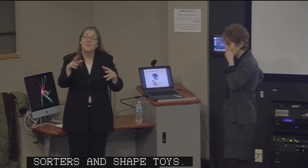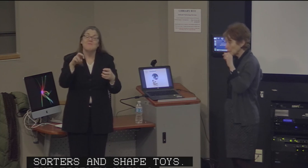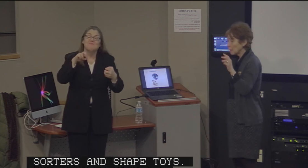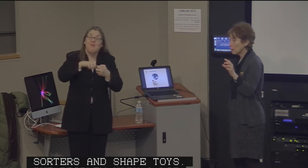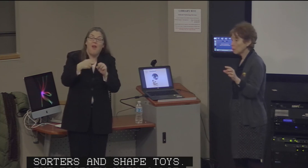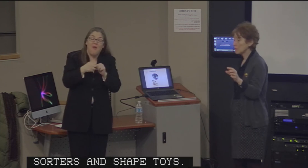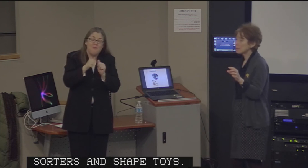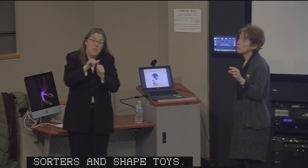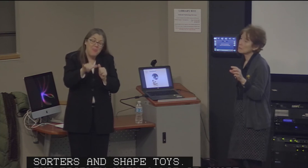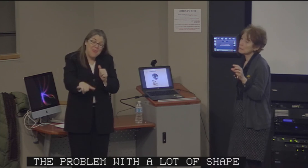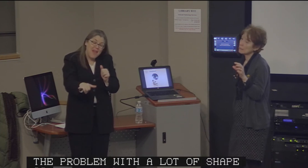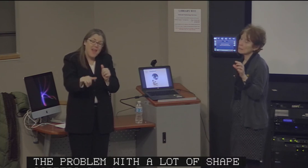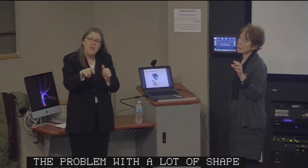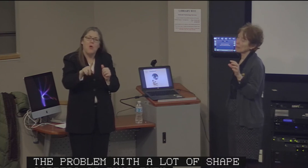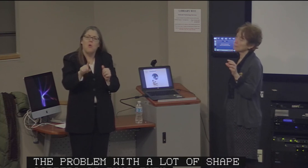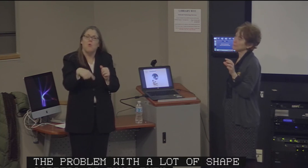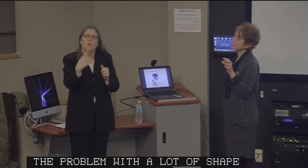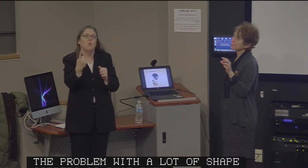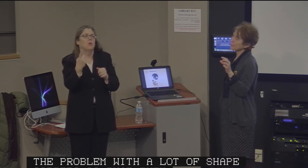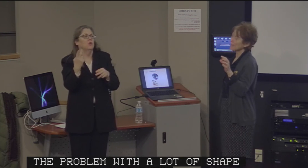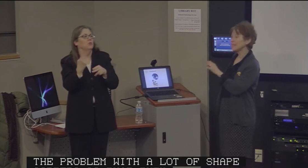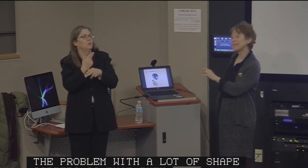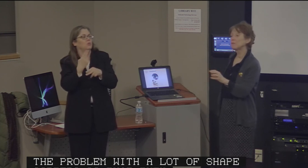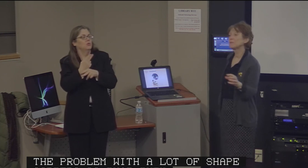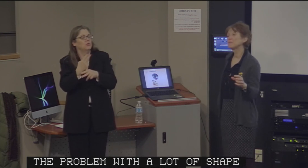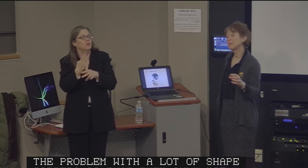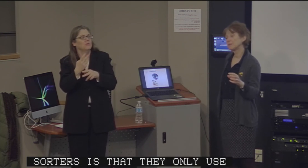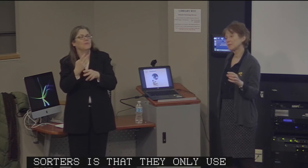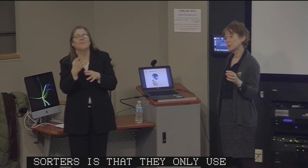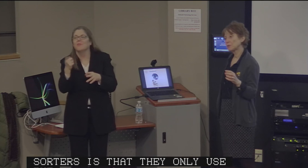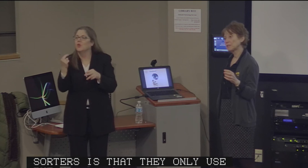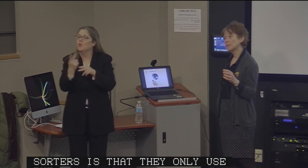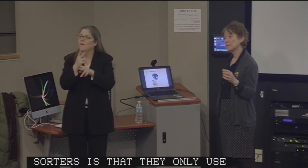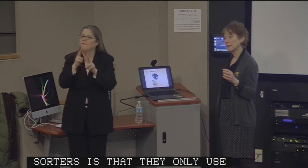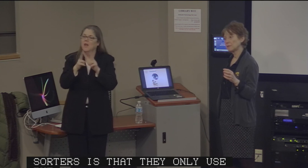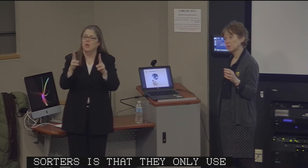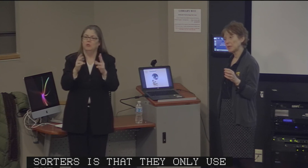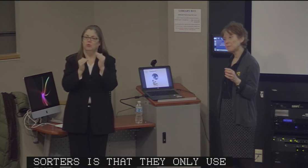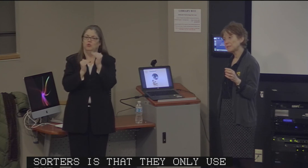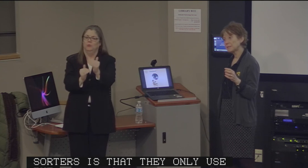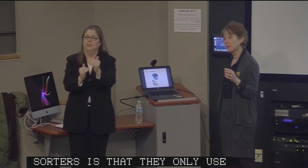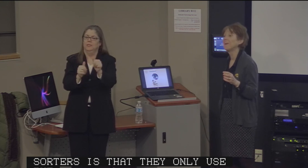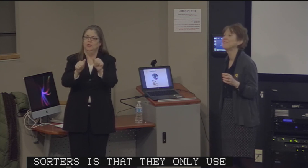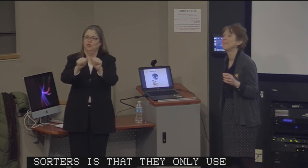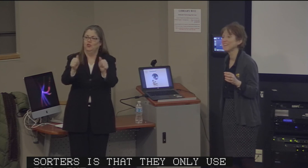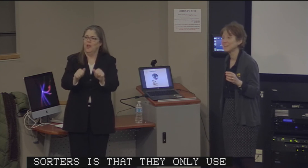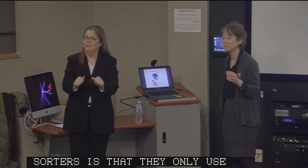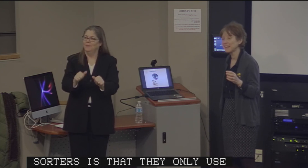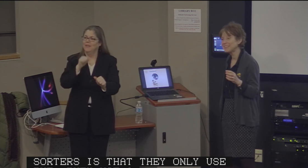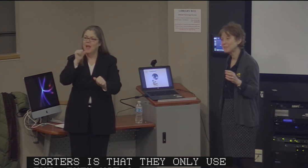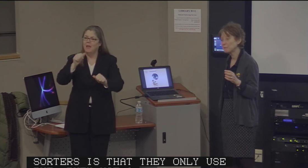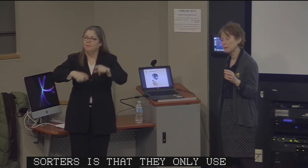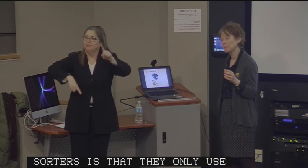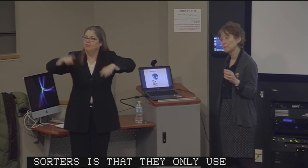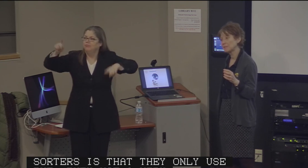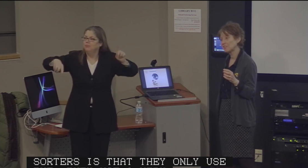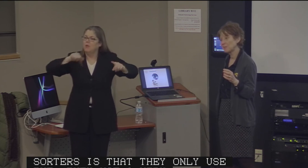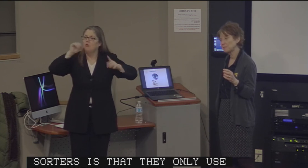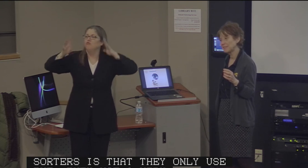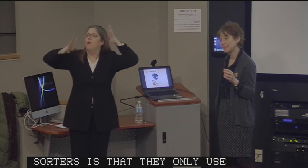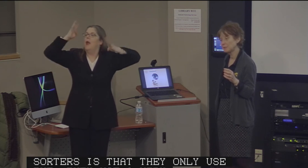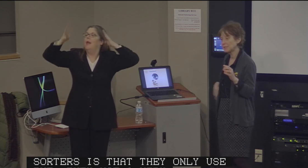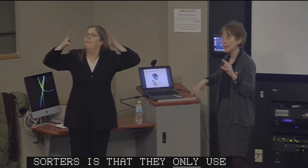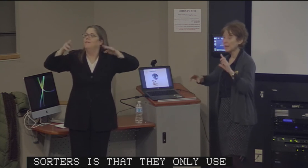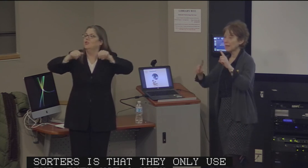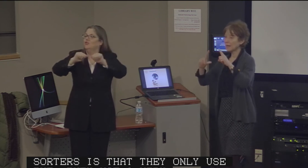they only use the they use a very restricted set of shapes. They're not very inventive about what shapes